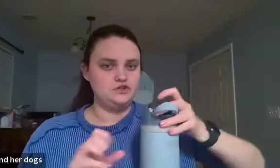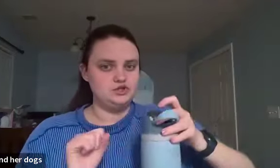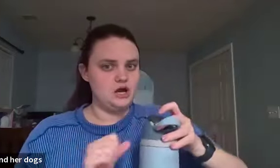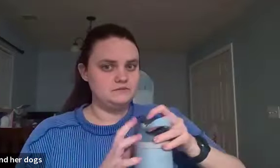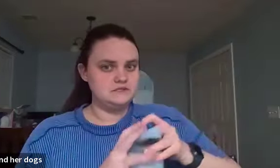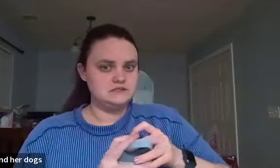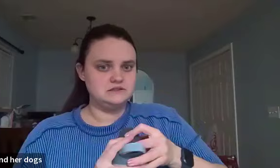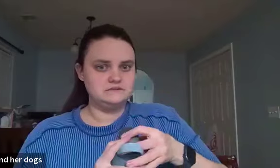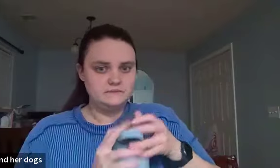on to jobs?